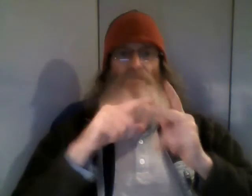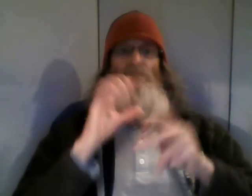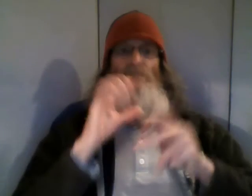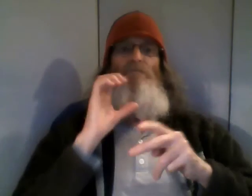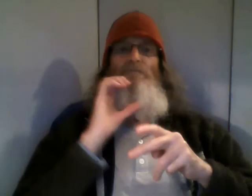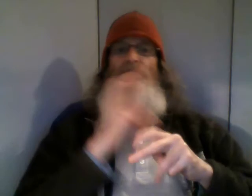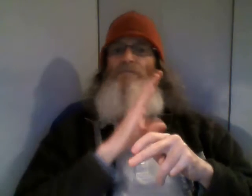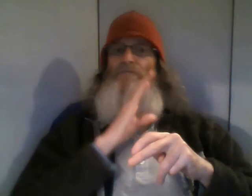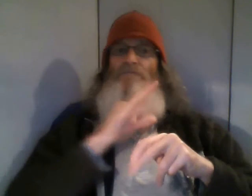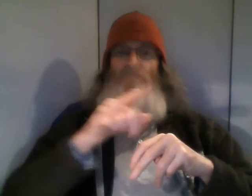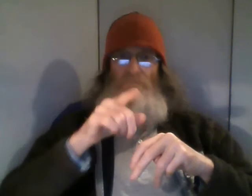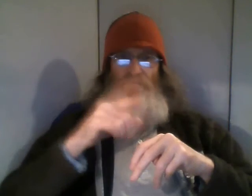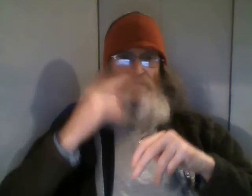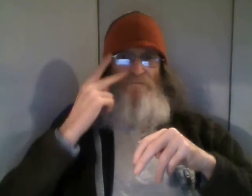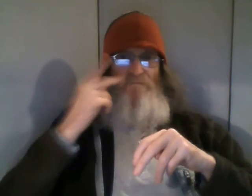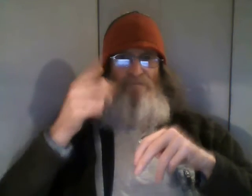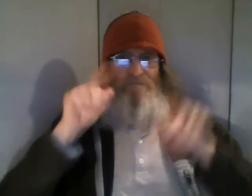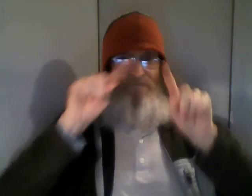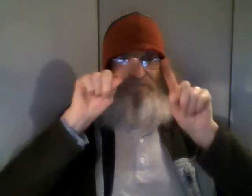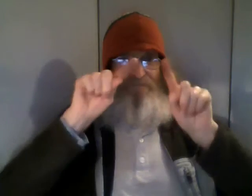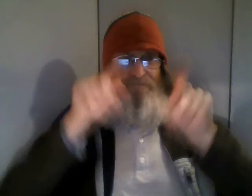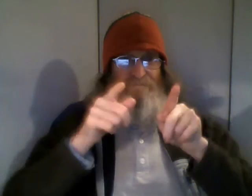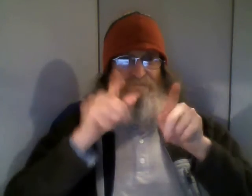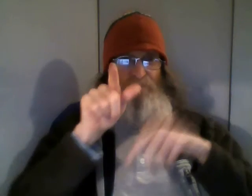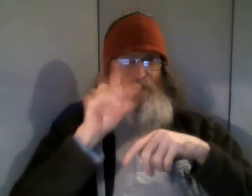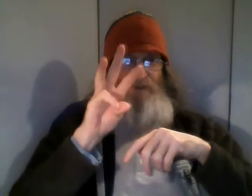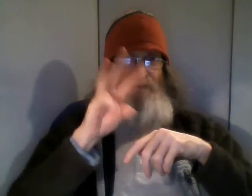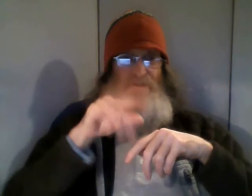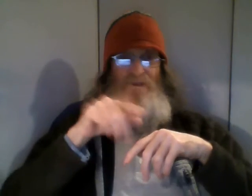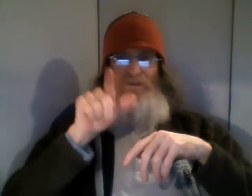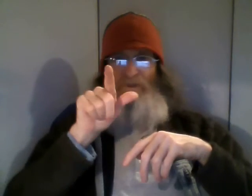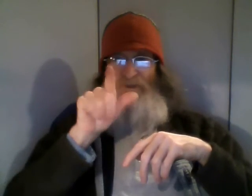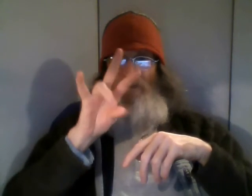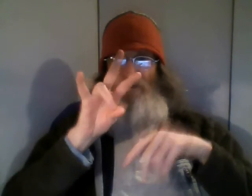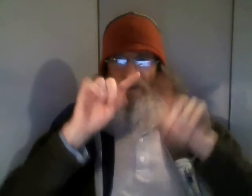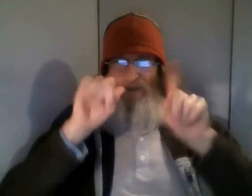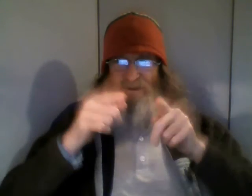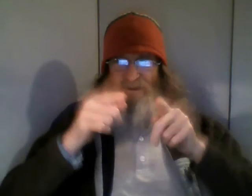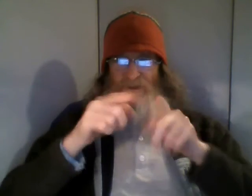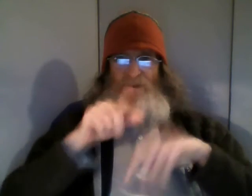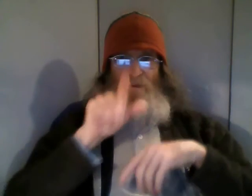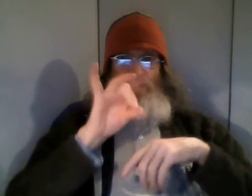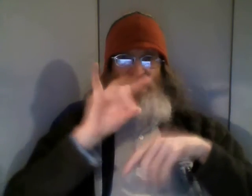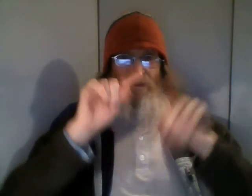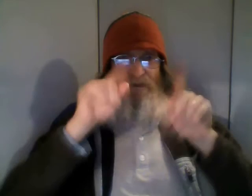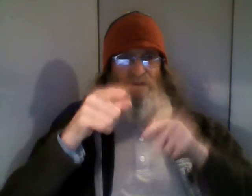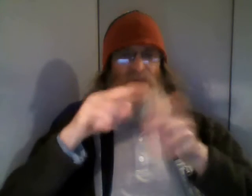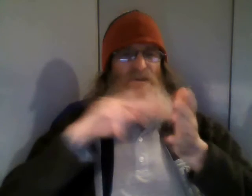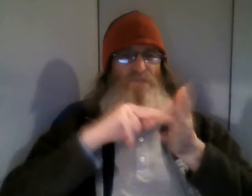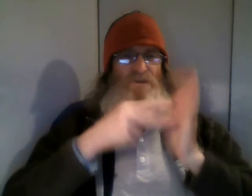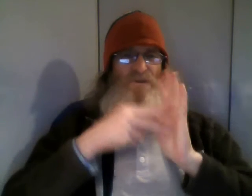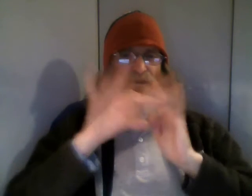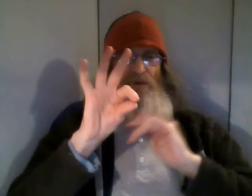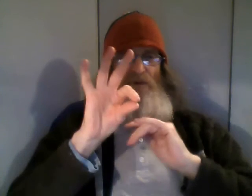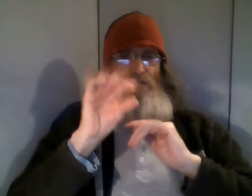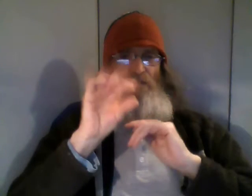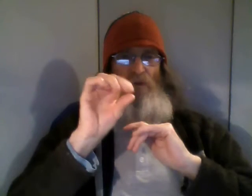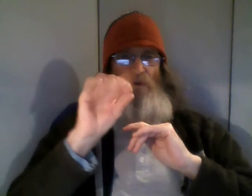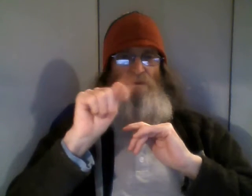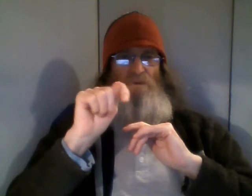Some horseback riding trip. Hey, it's only a few hours. We'll go horseback riding after, promise, okay? He's scary.